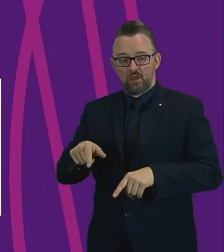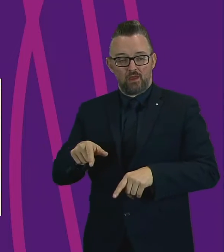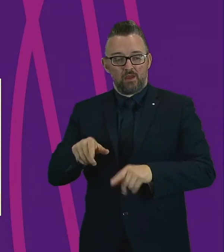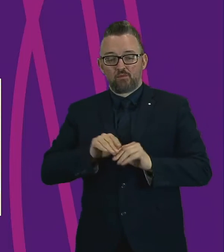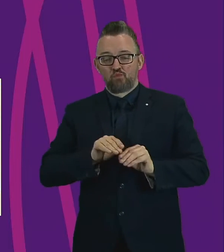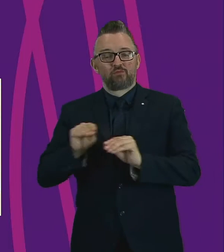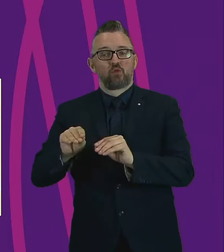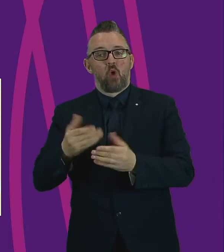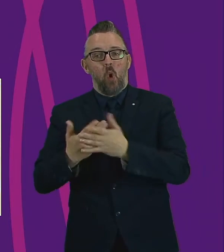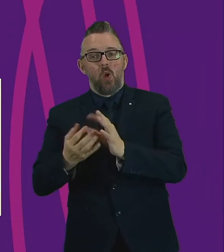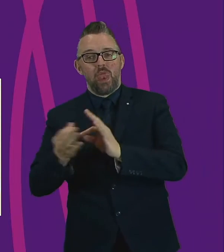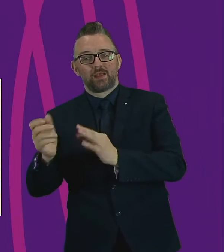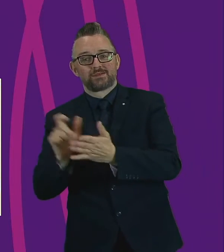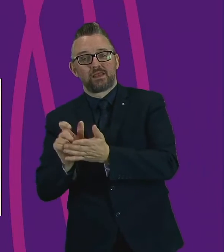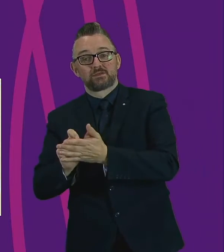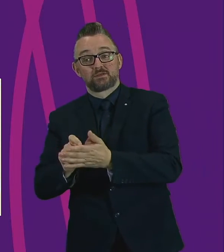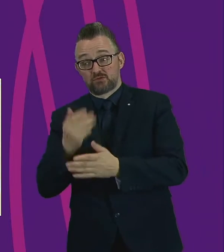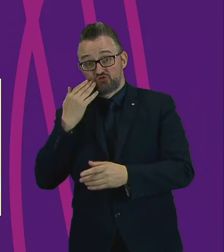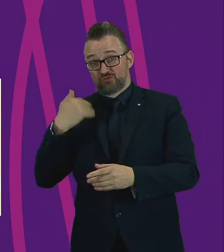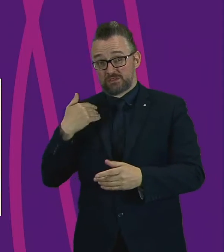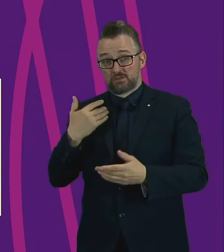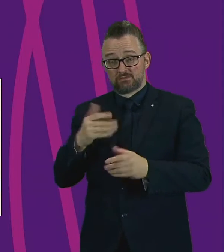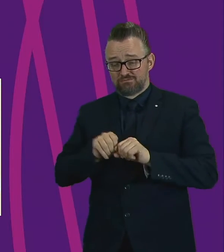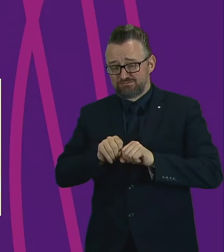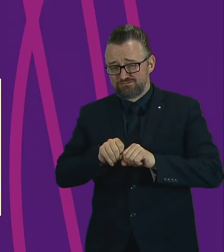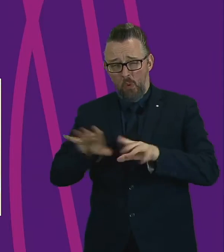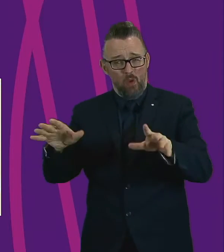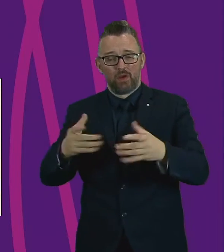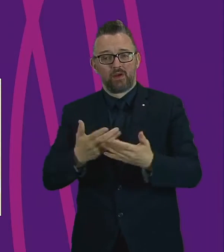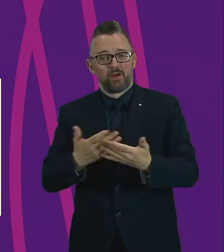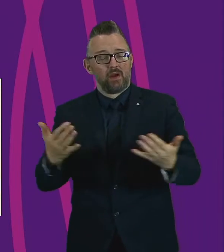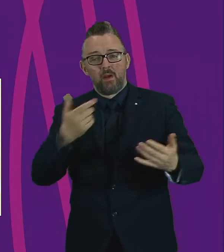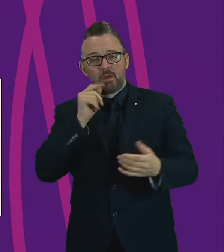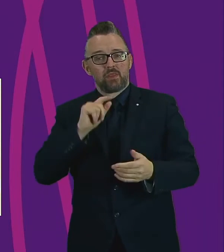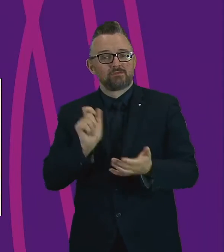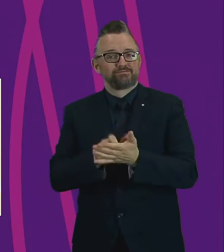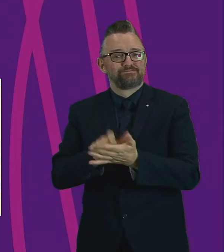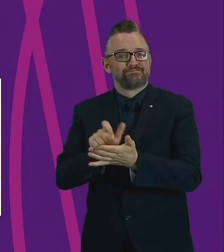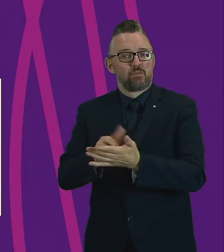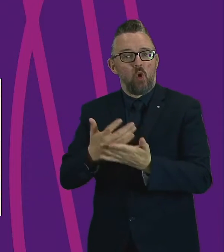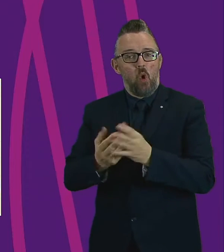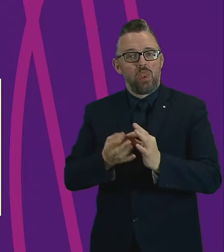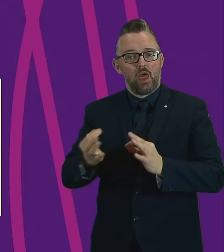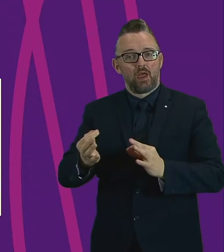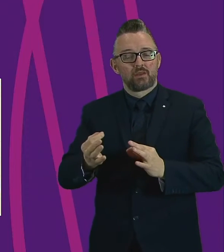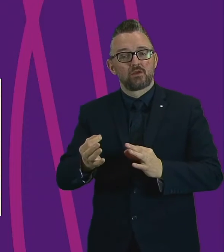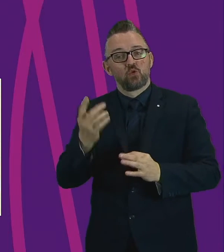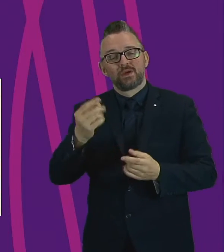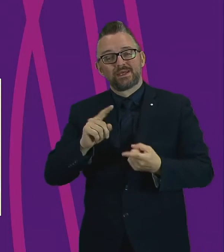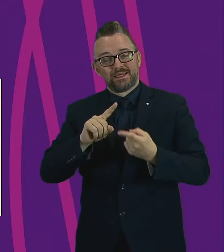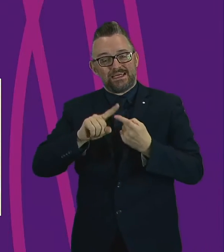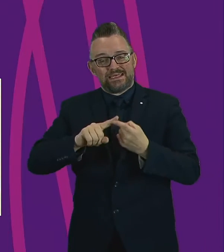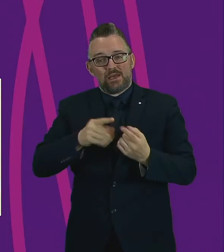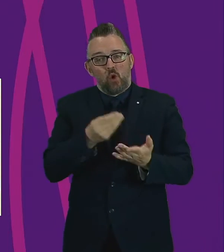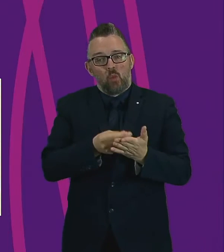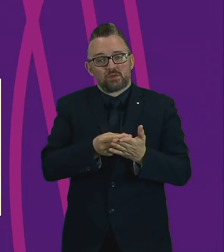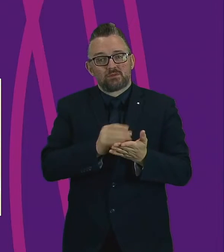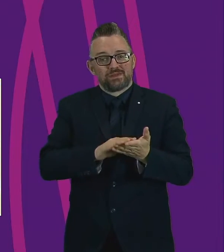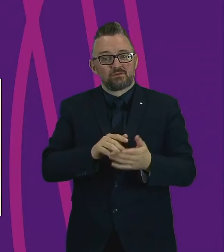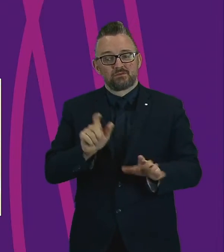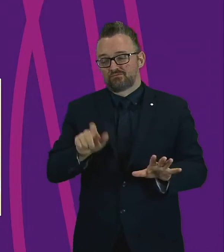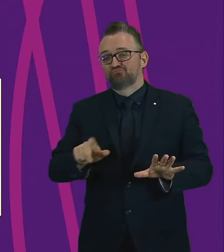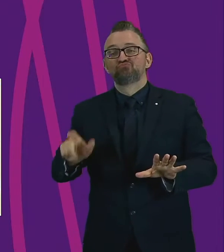have seen online services surge, and that will only grow. Providing e-commerce support now gives those businesses the best chance